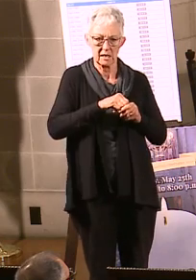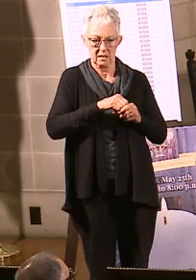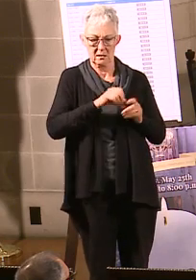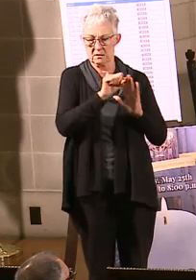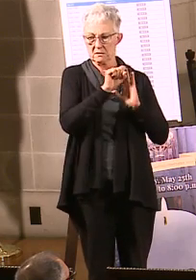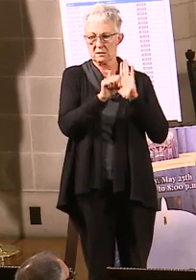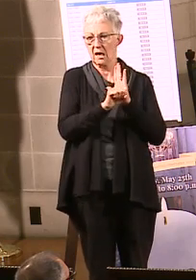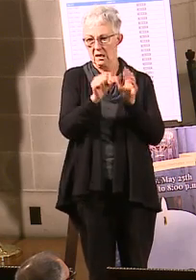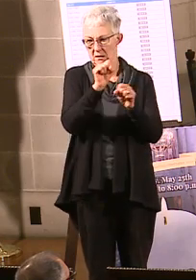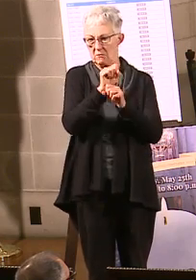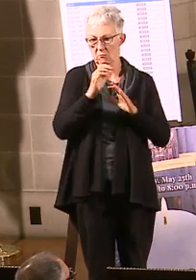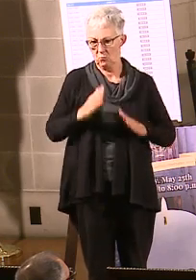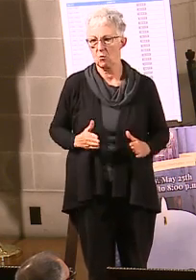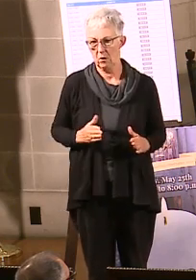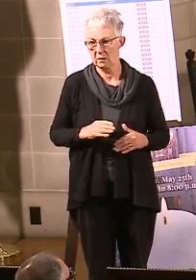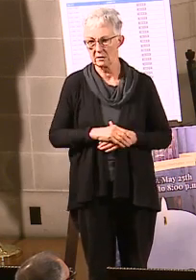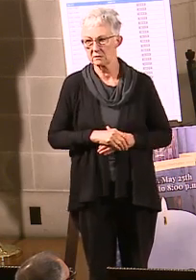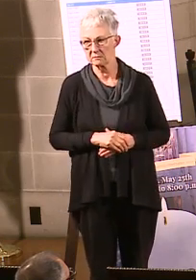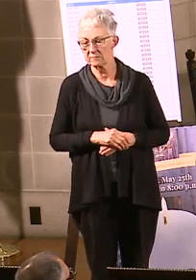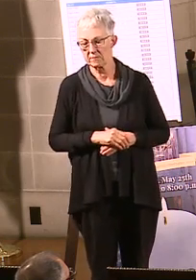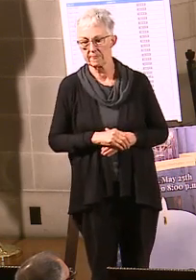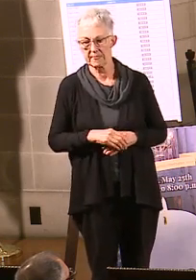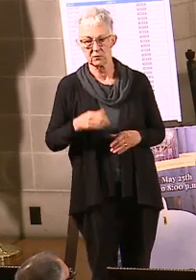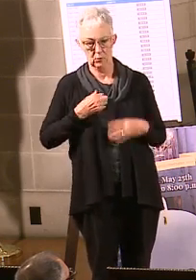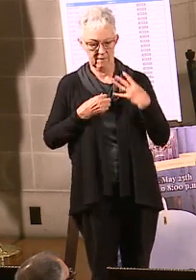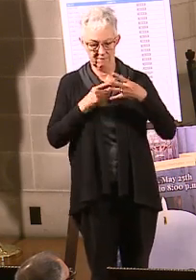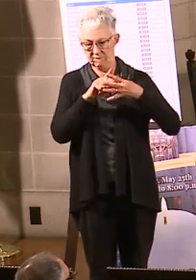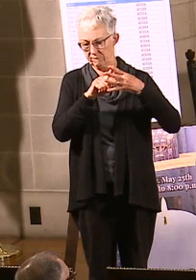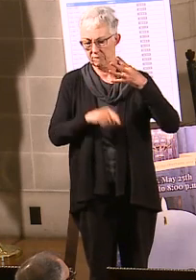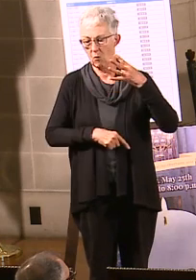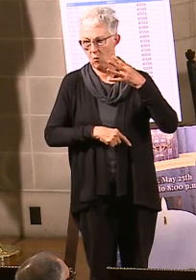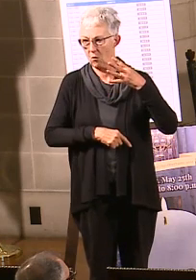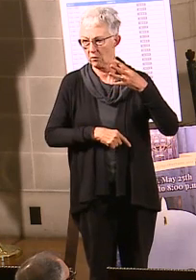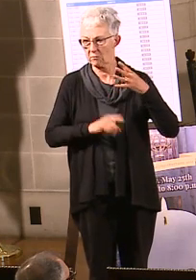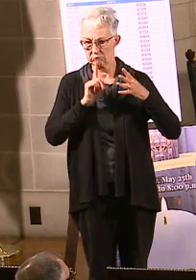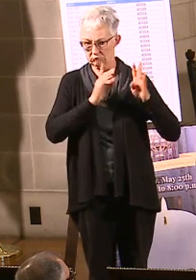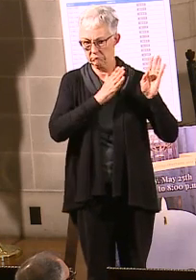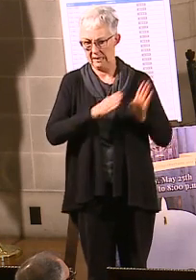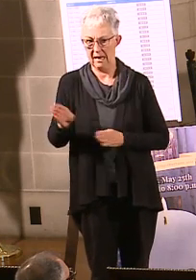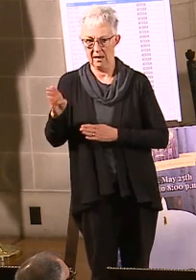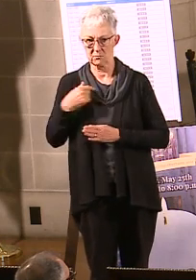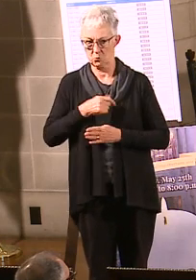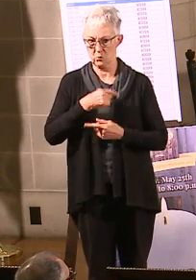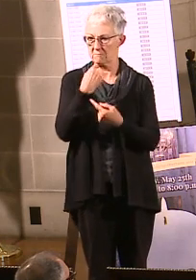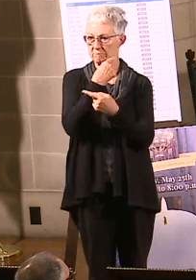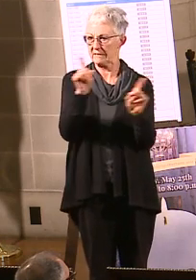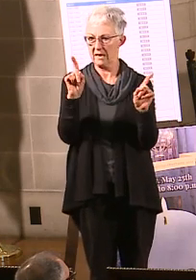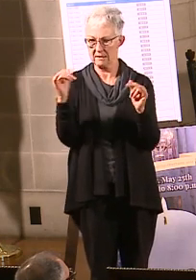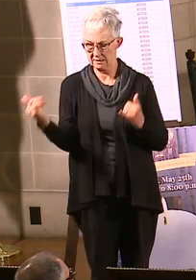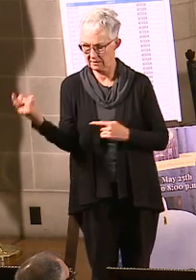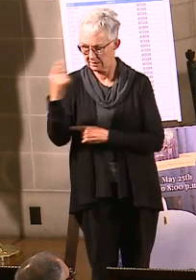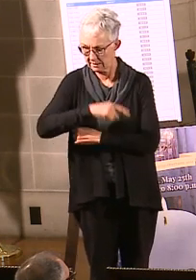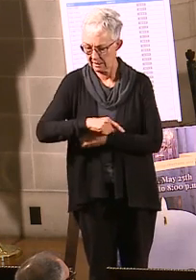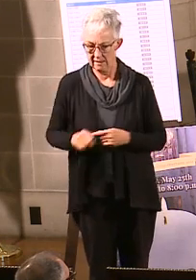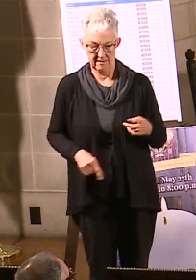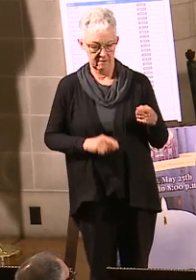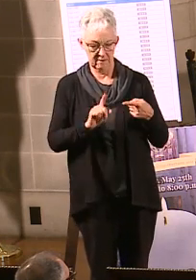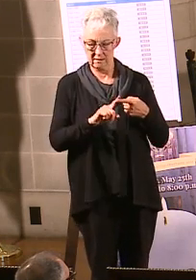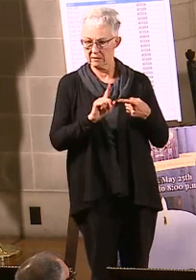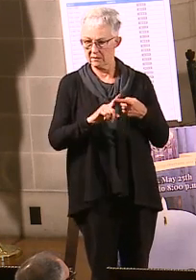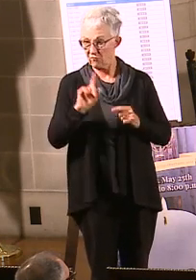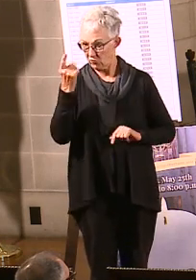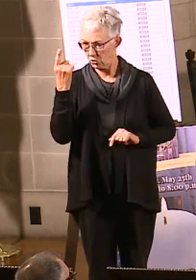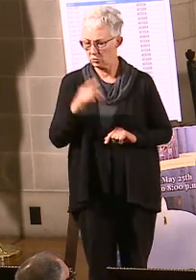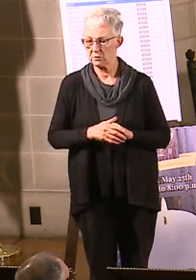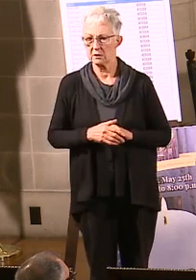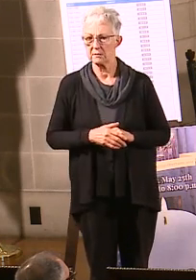state as an employer. So we have 4 initiatives in particular that we're announcing today. The first of which is an initiative to